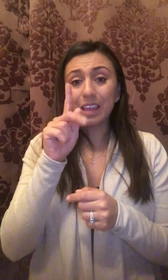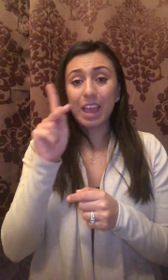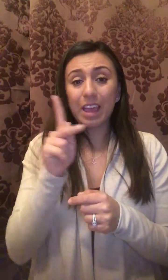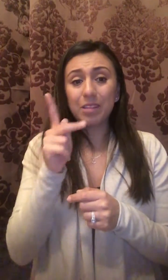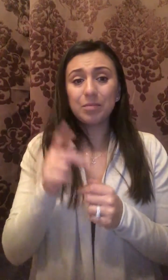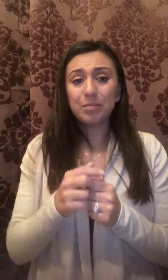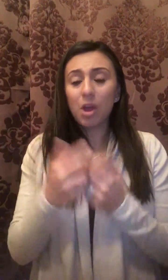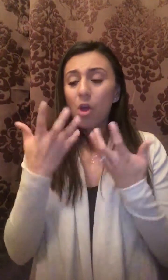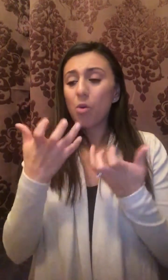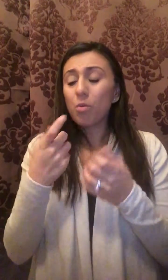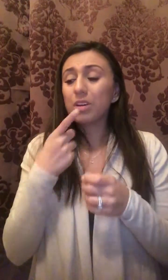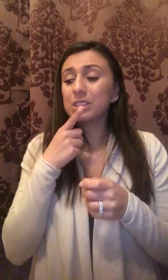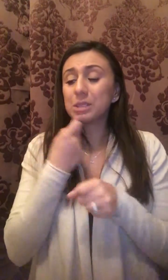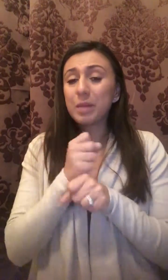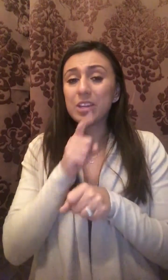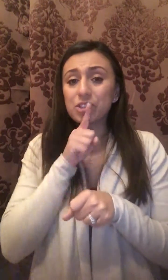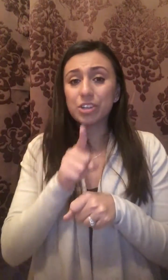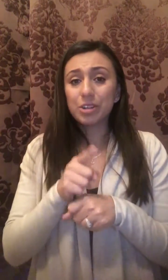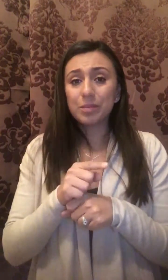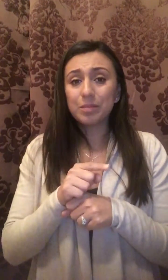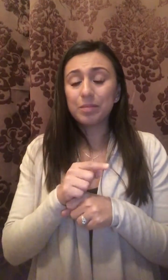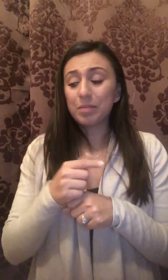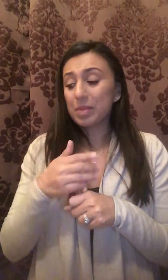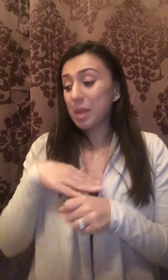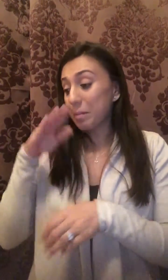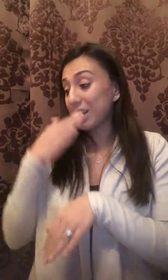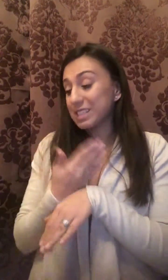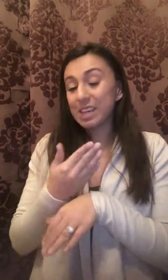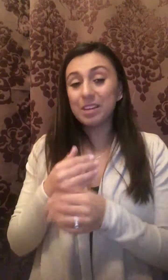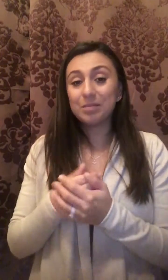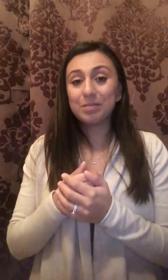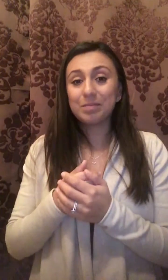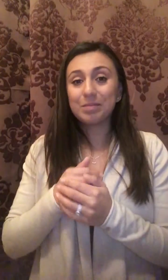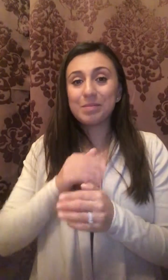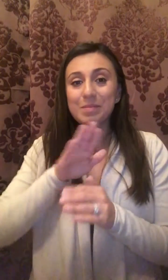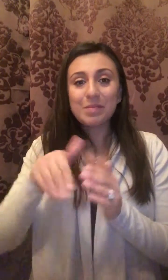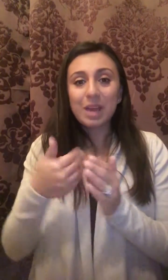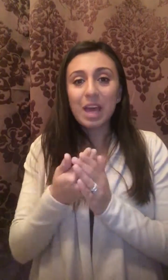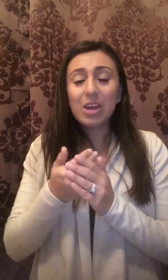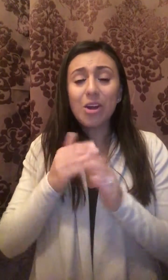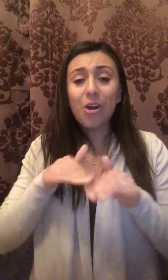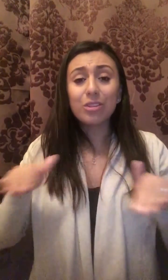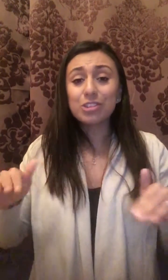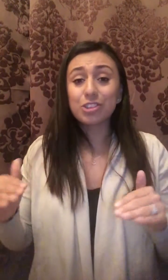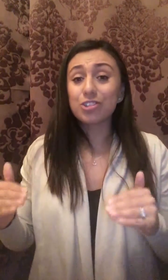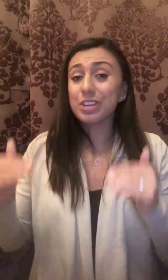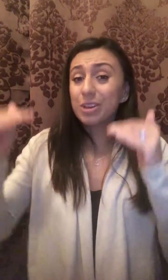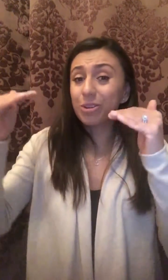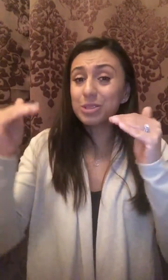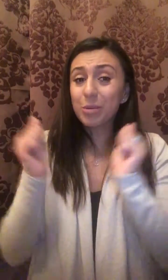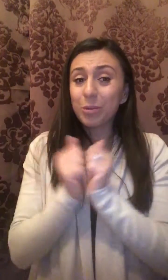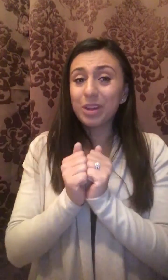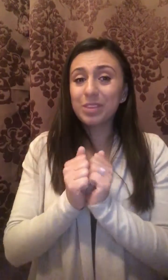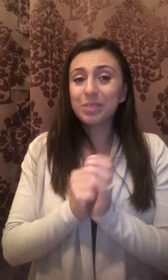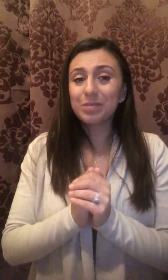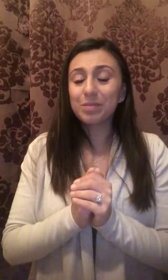K wants to make sure that my son and all the children he grows up with